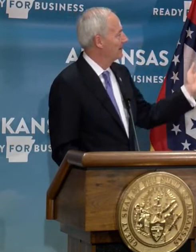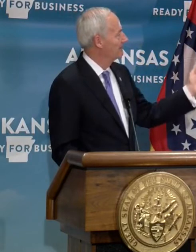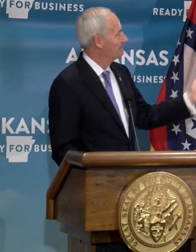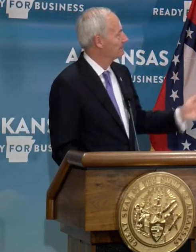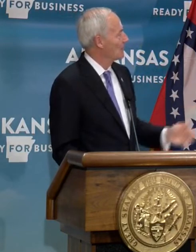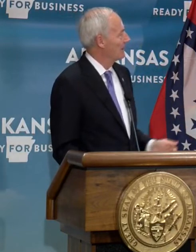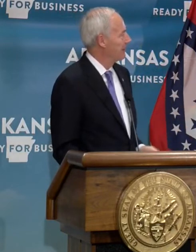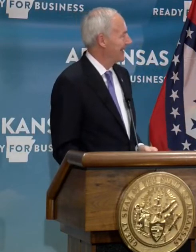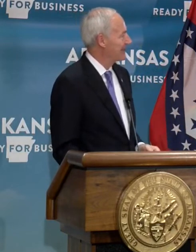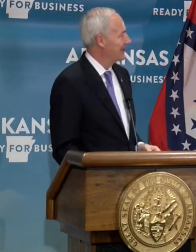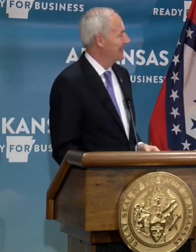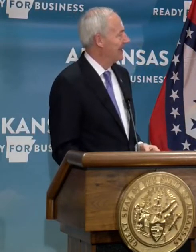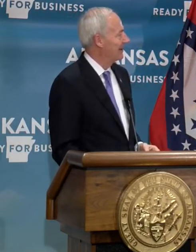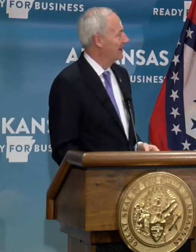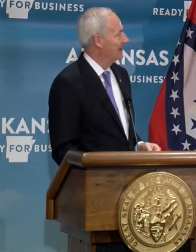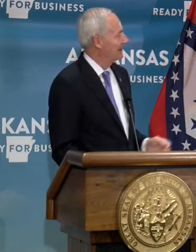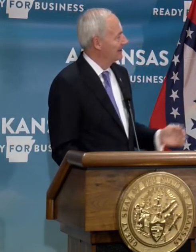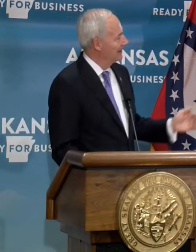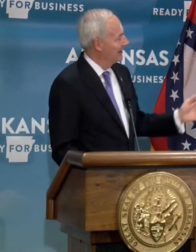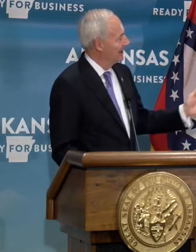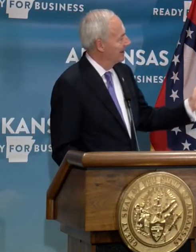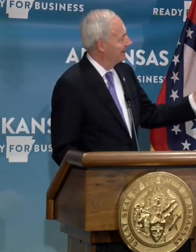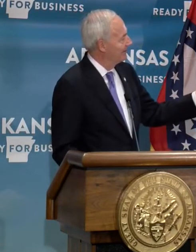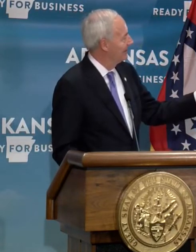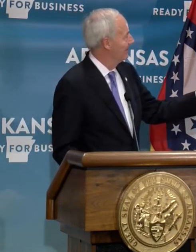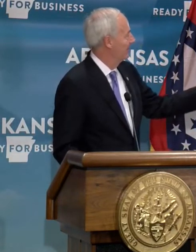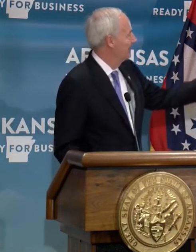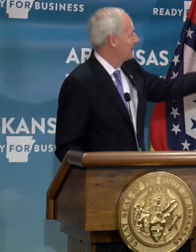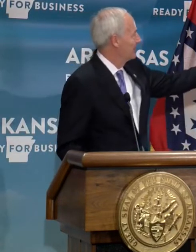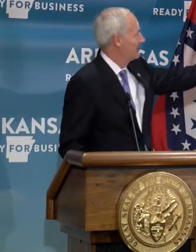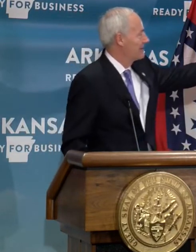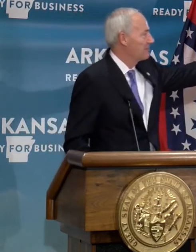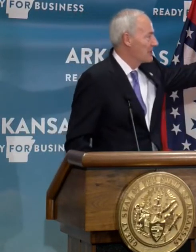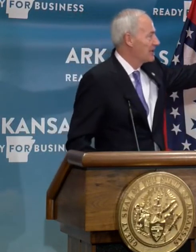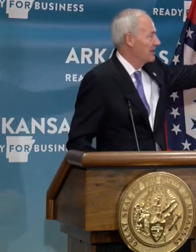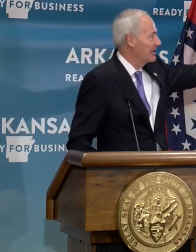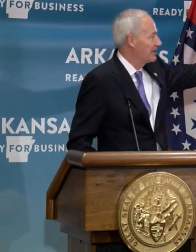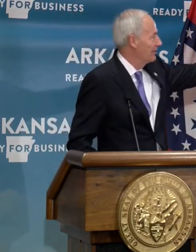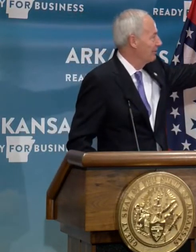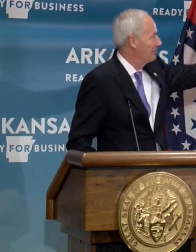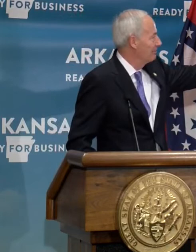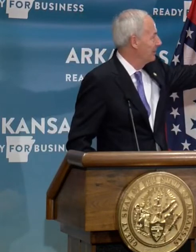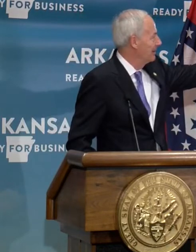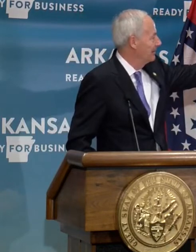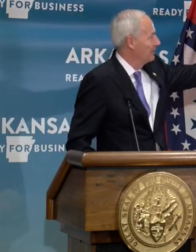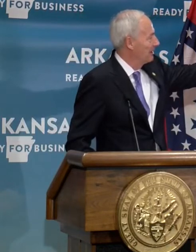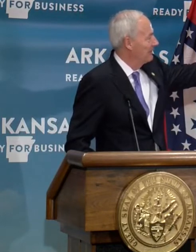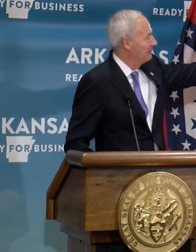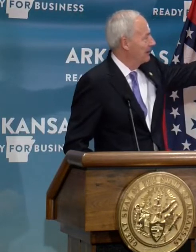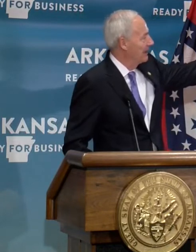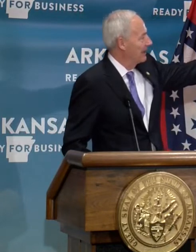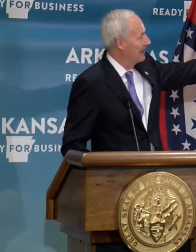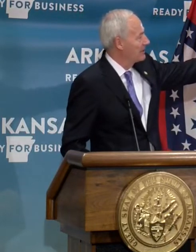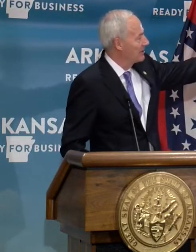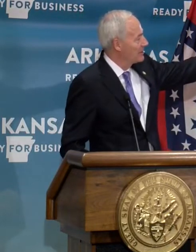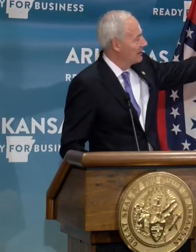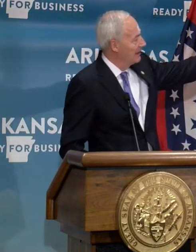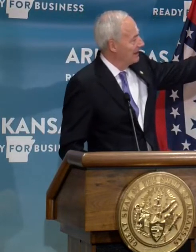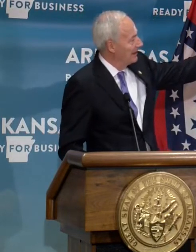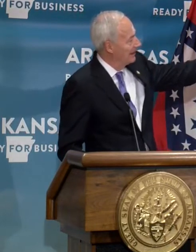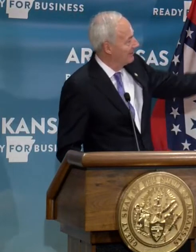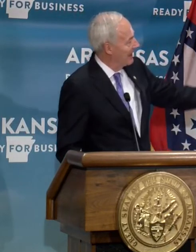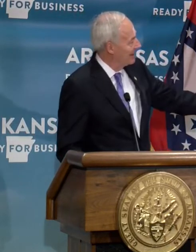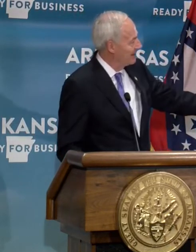And then Pulaski County, this is 60, so about 58